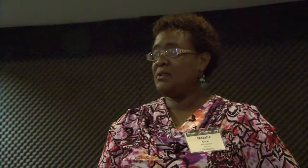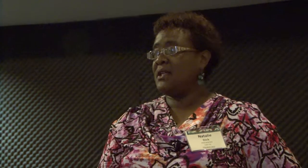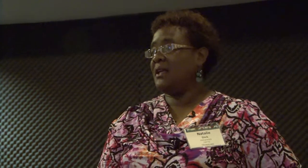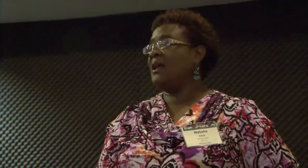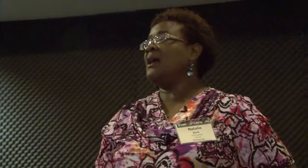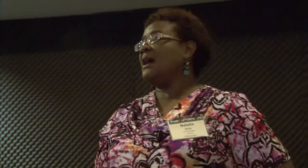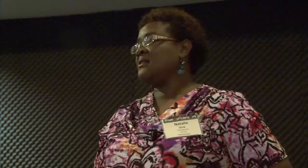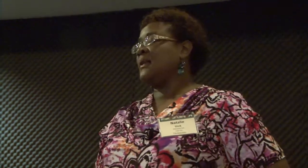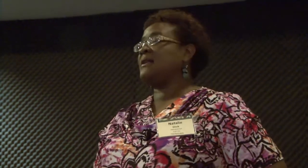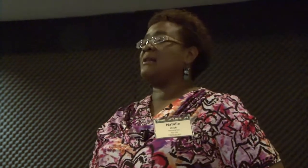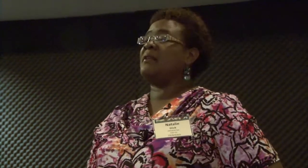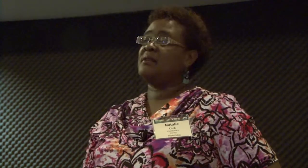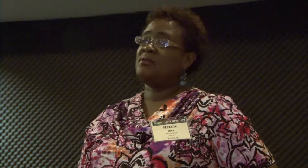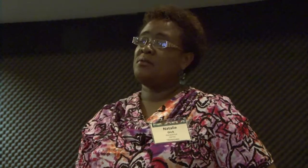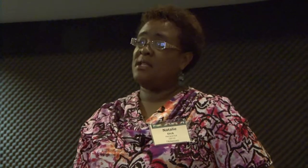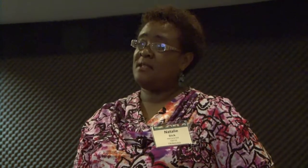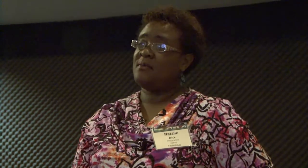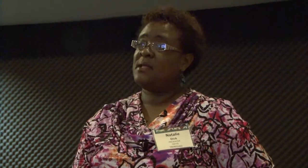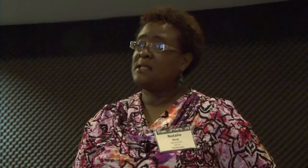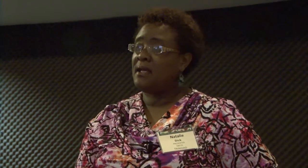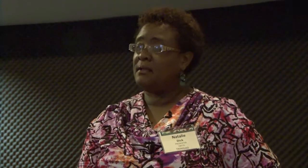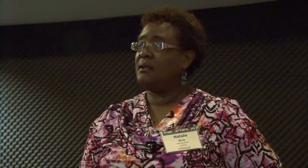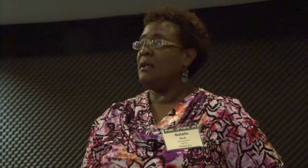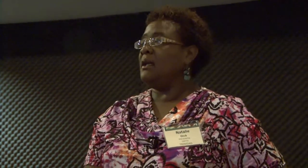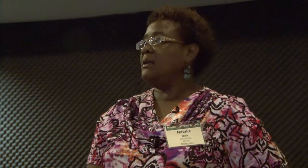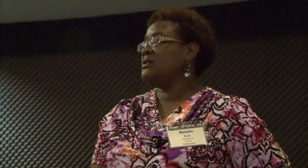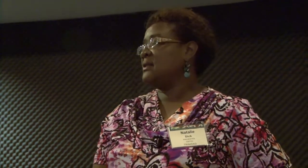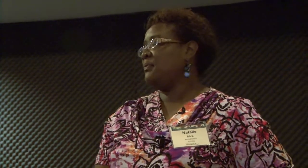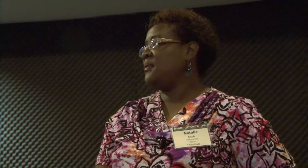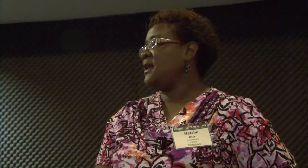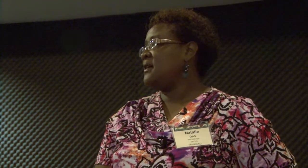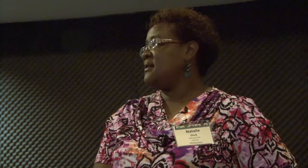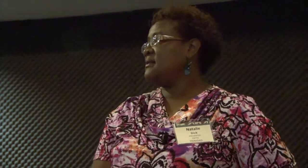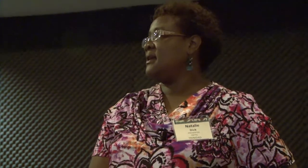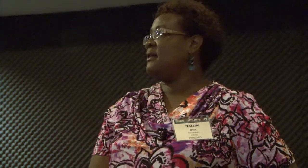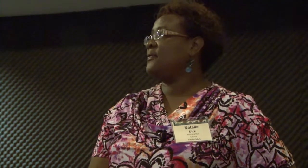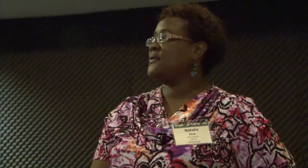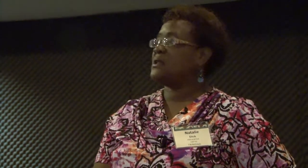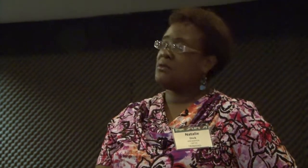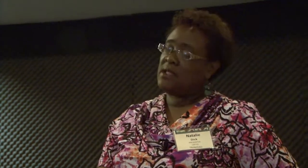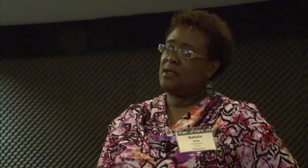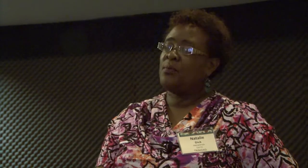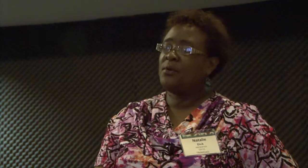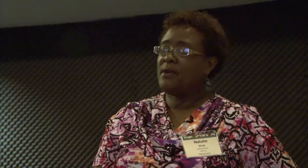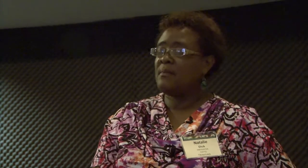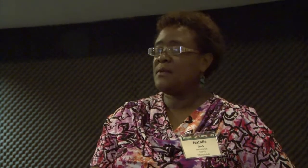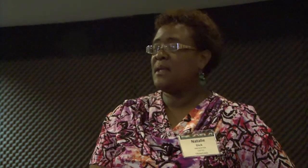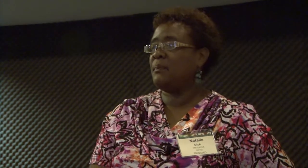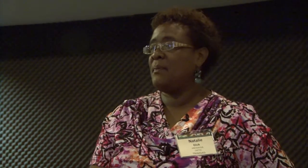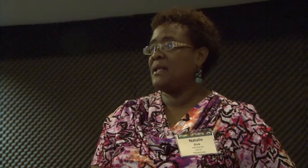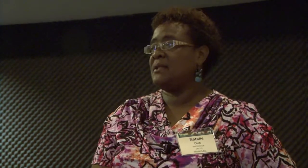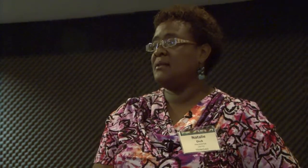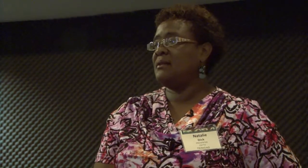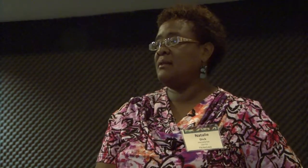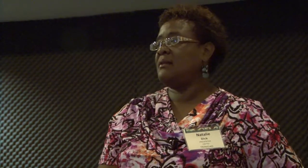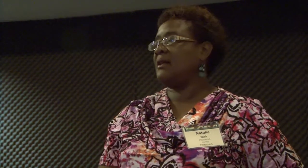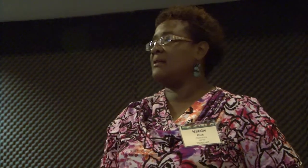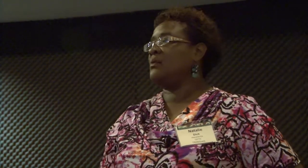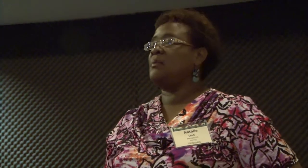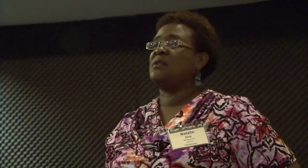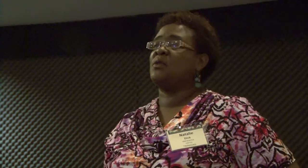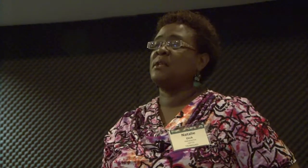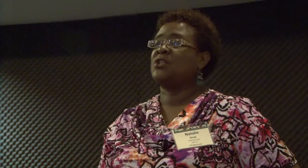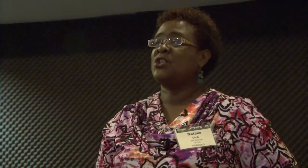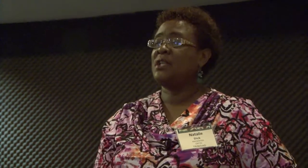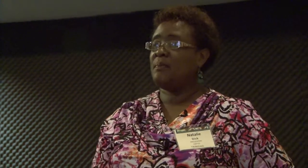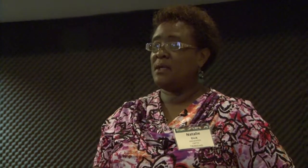of screening, as well as other screenings, be done, simply because if screening programs were implemented, they